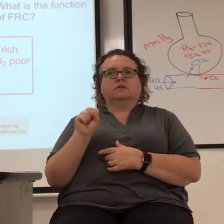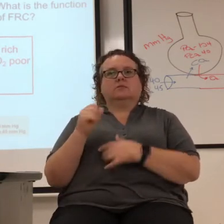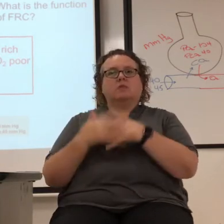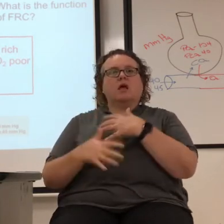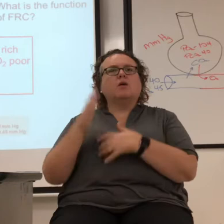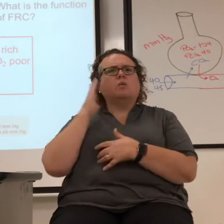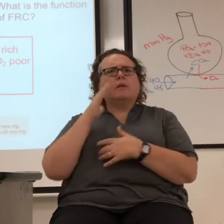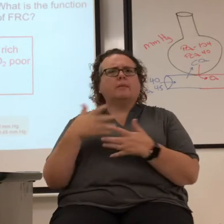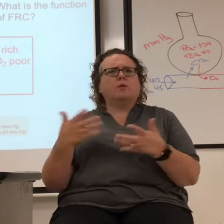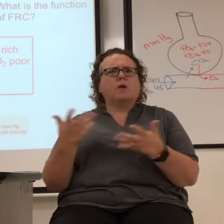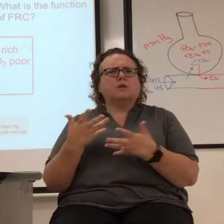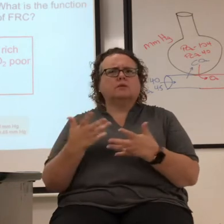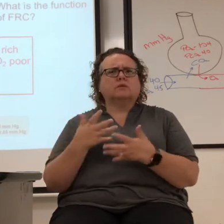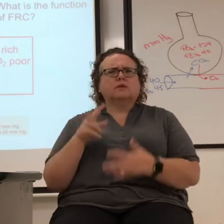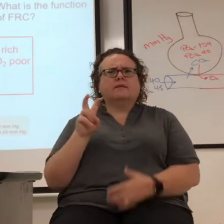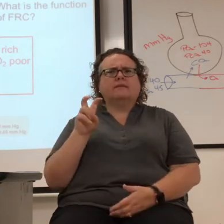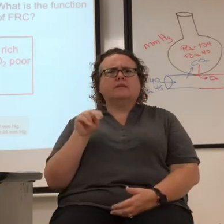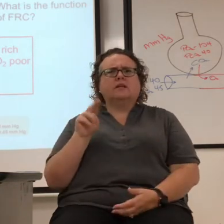what?